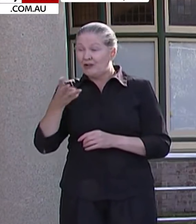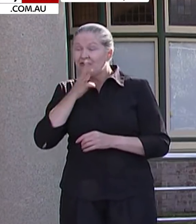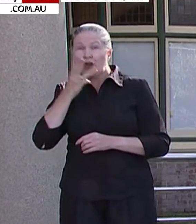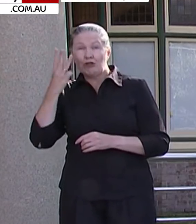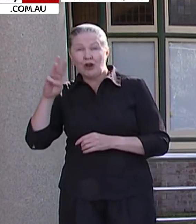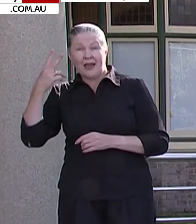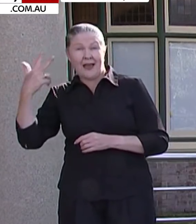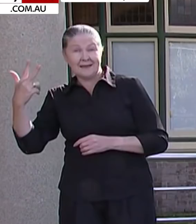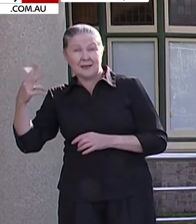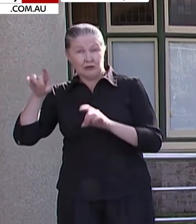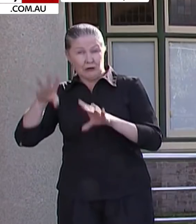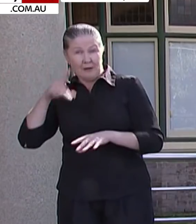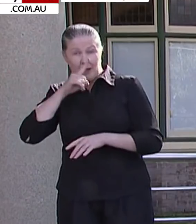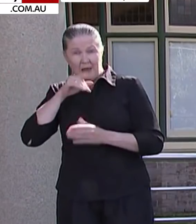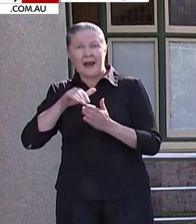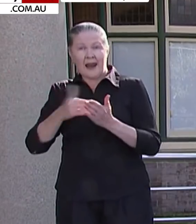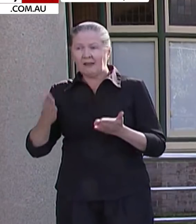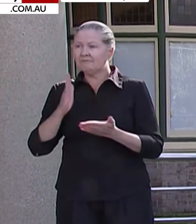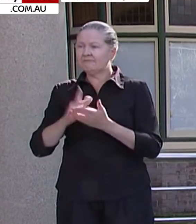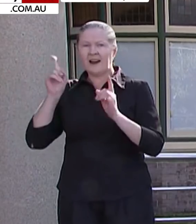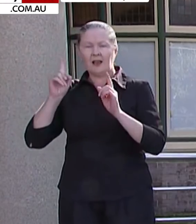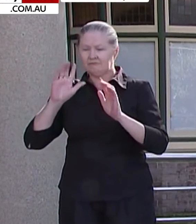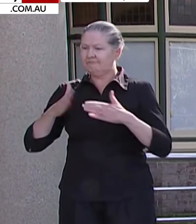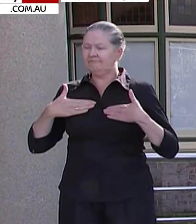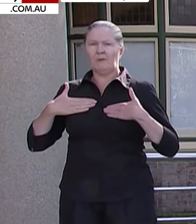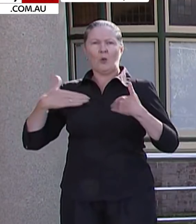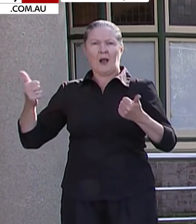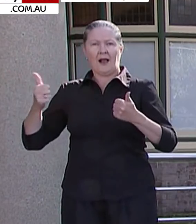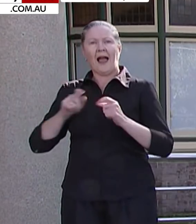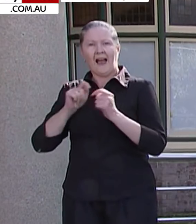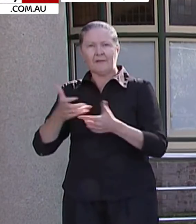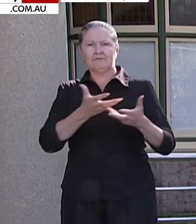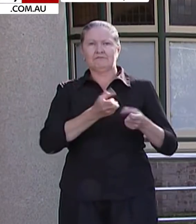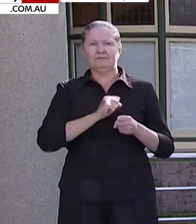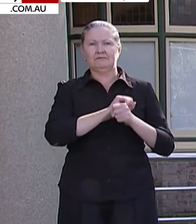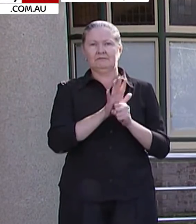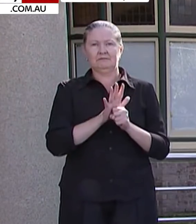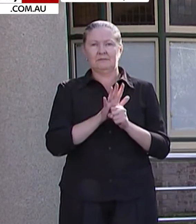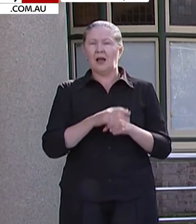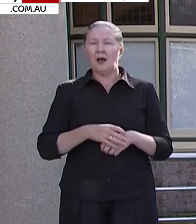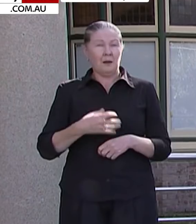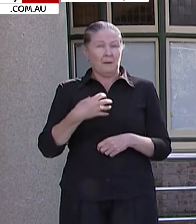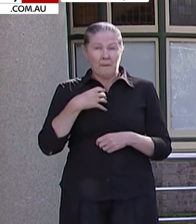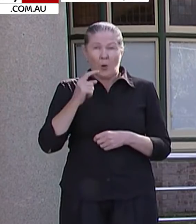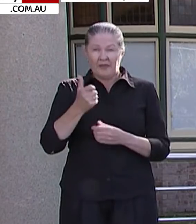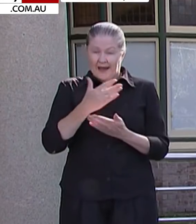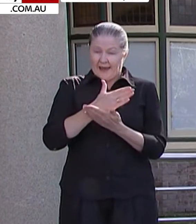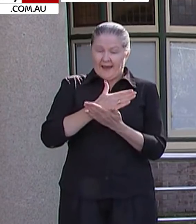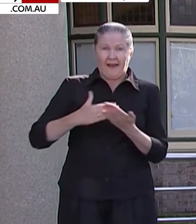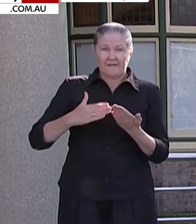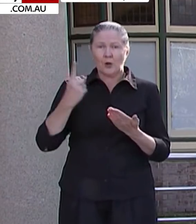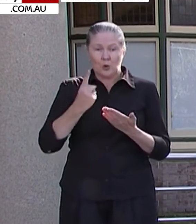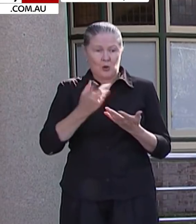3,338 Australians have now officially recovered from coronavirus. Well more than half of those who